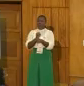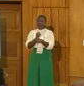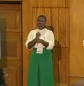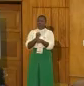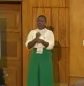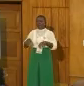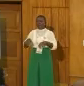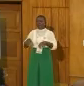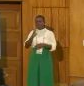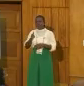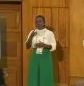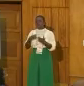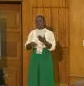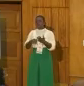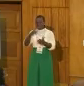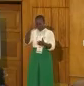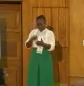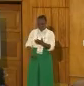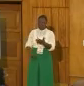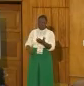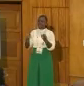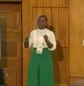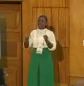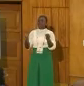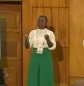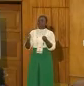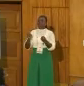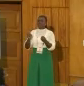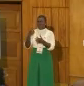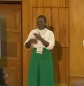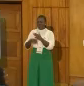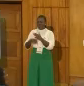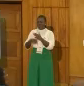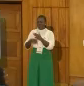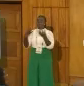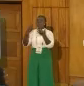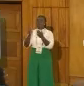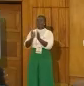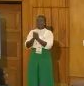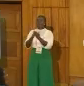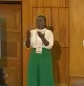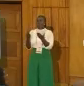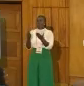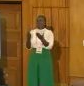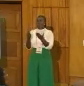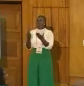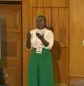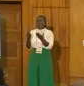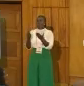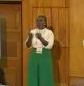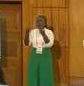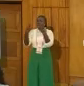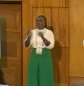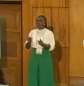to evaluate the cost effectiveness and long-term retention outcomes, because how many people can we actually support with